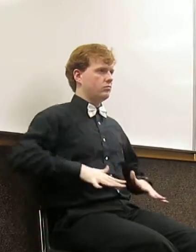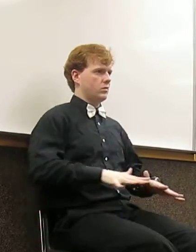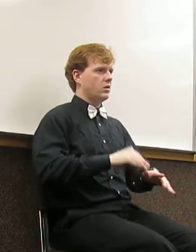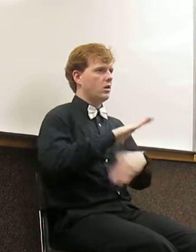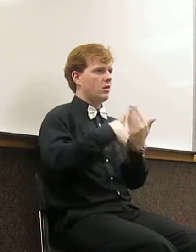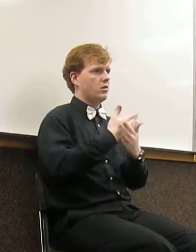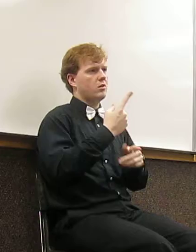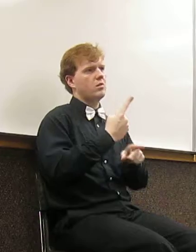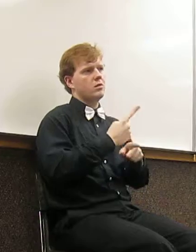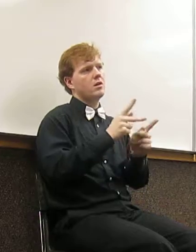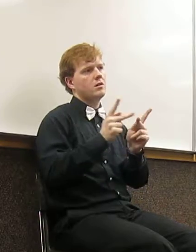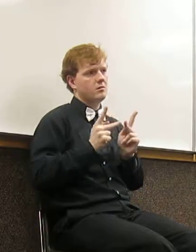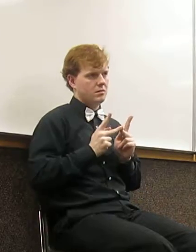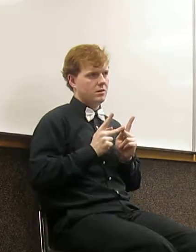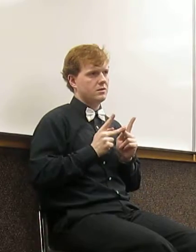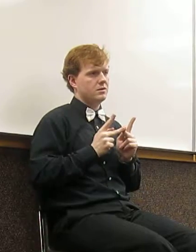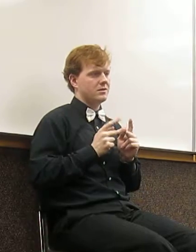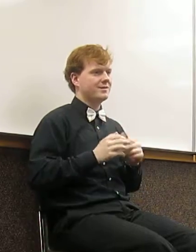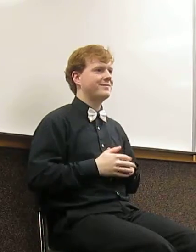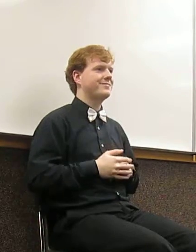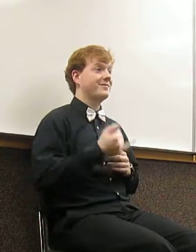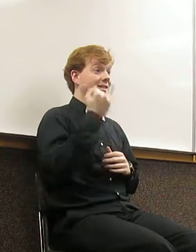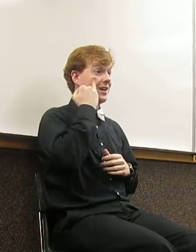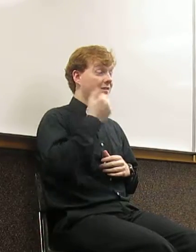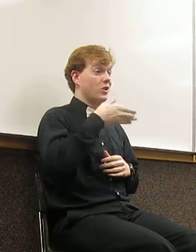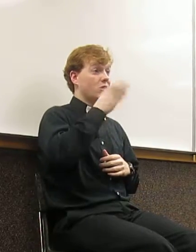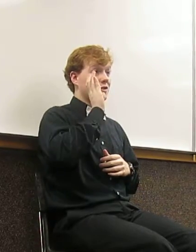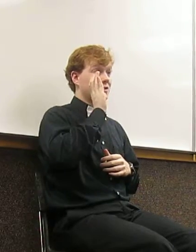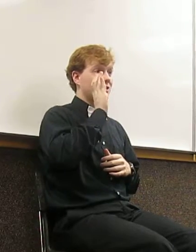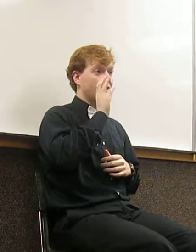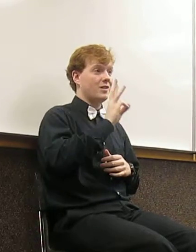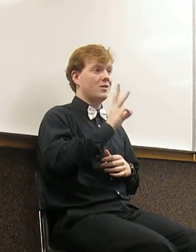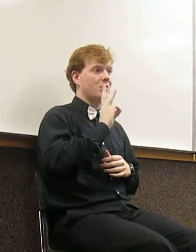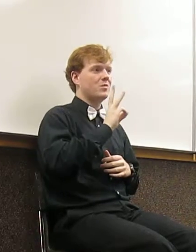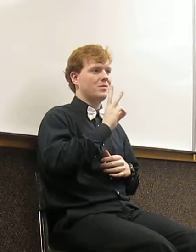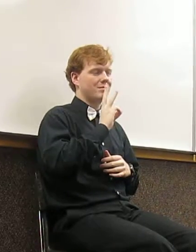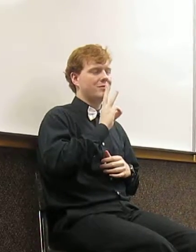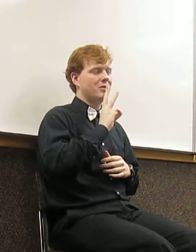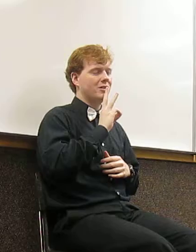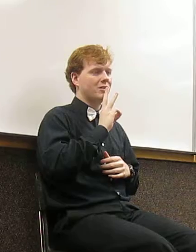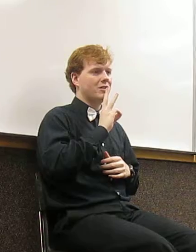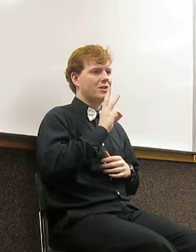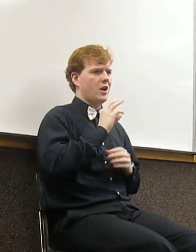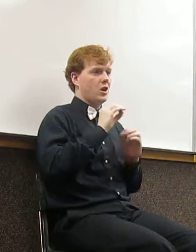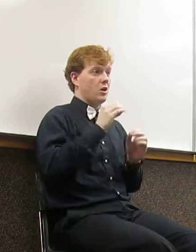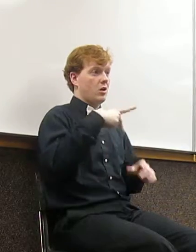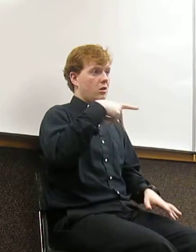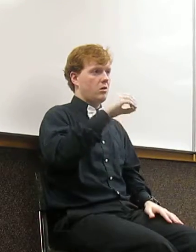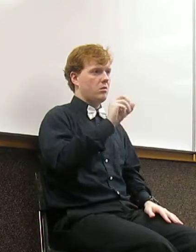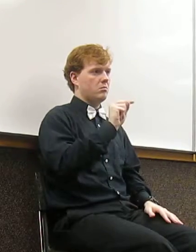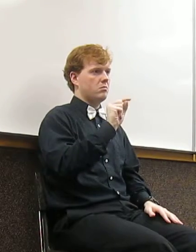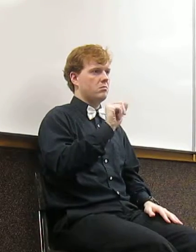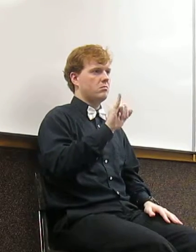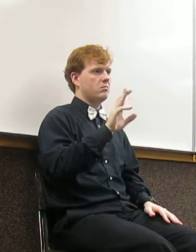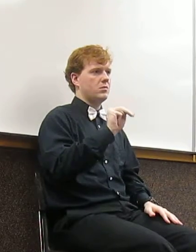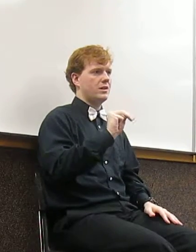I don't want to be too extreme here, but if you're just drinking water with no potassium, it's almost like the water is just going straight through you.